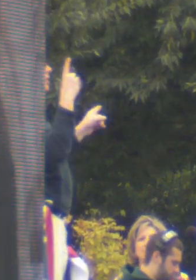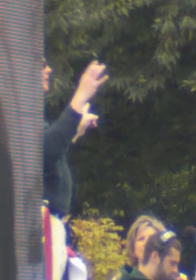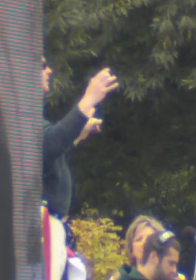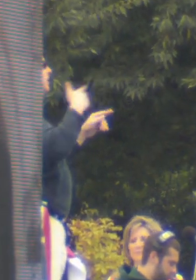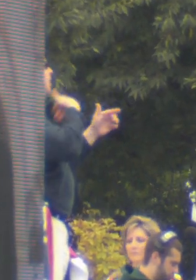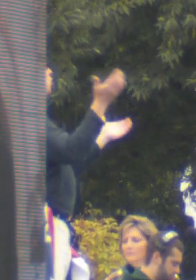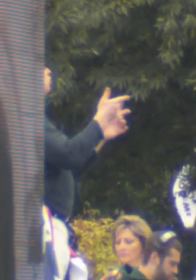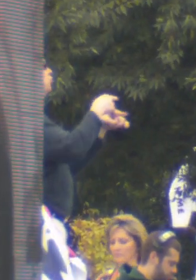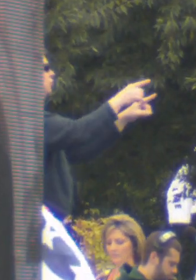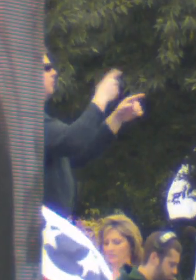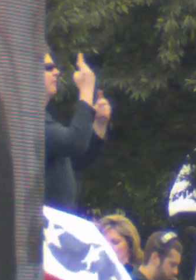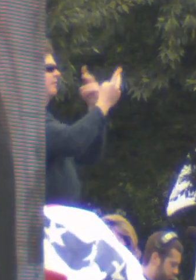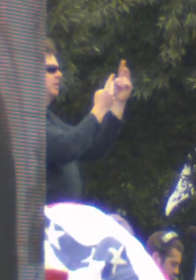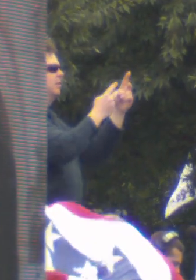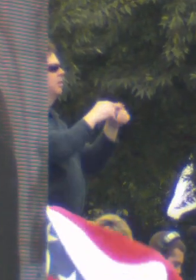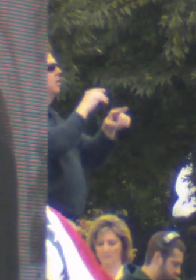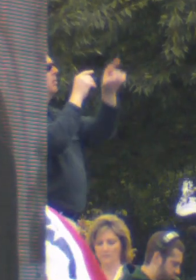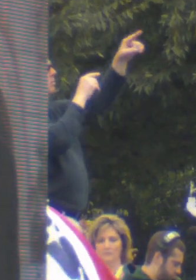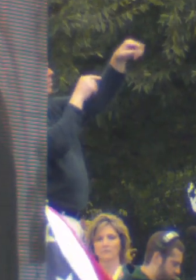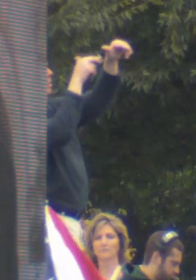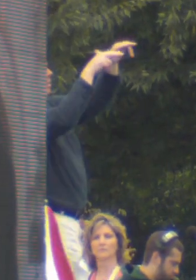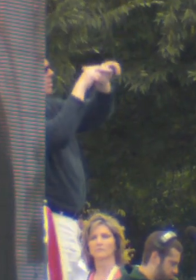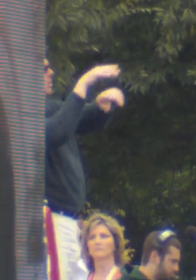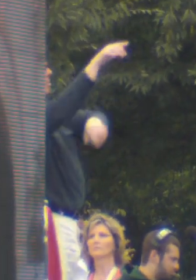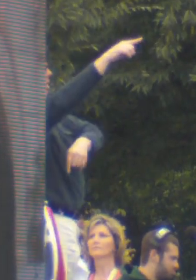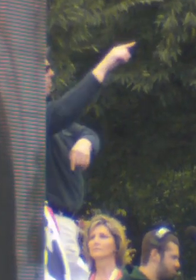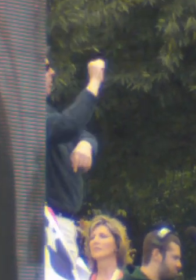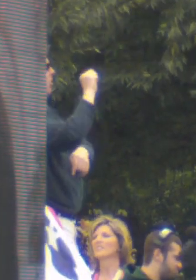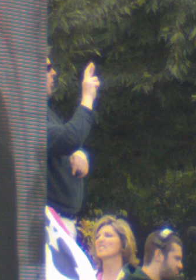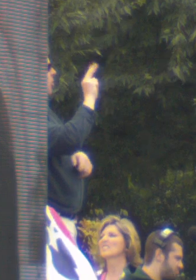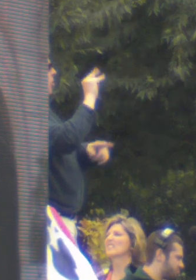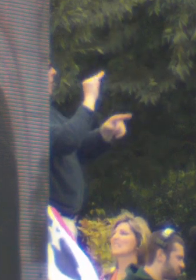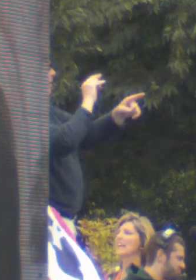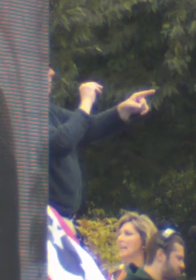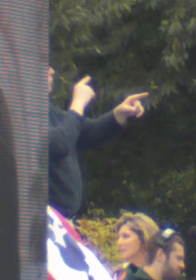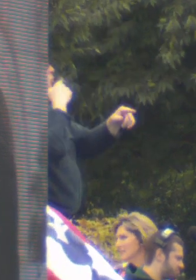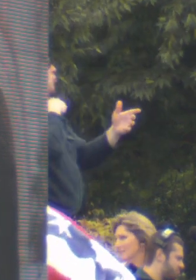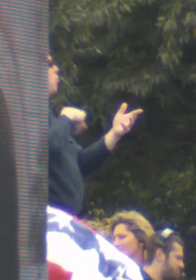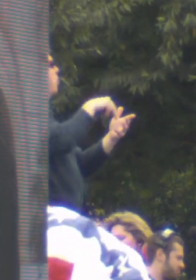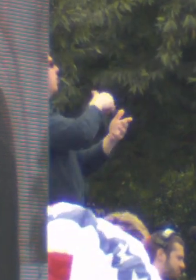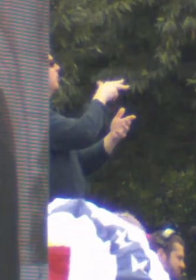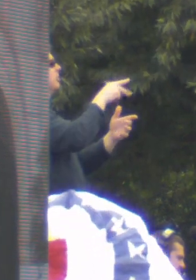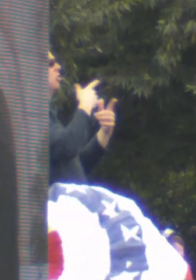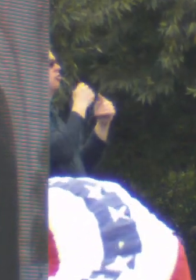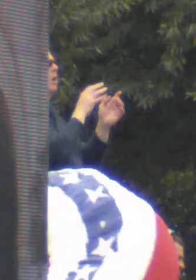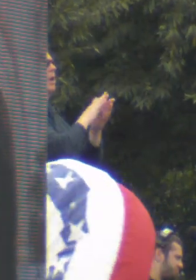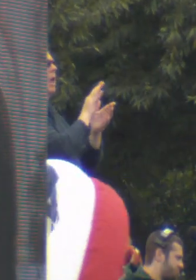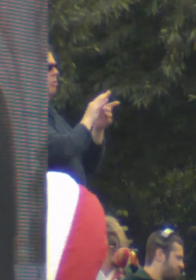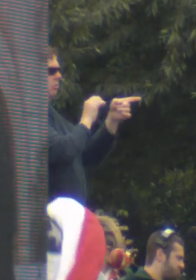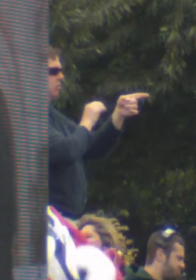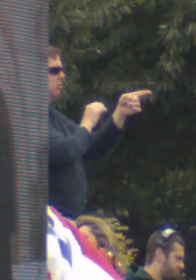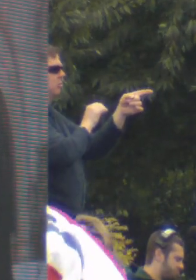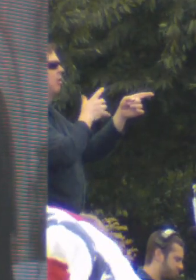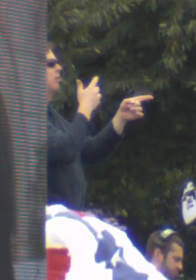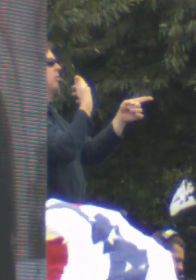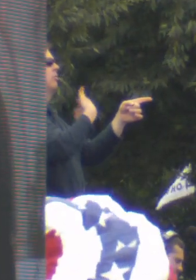Washington, I urge you to visit Arlington Cemetery. While walking among those headstones, try counting them.